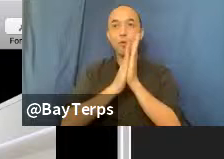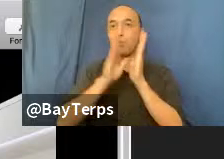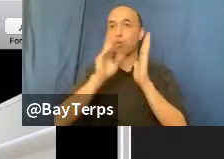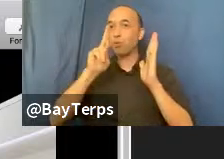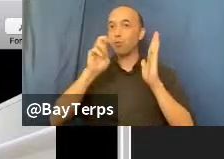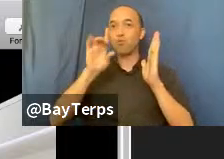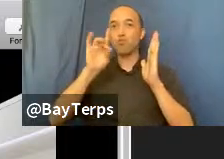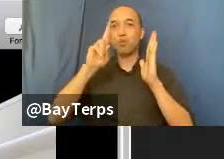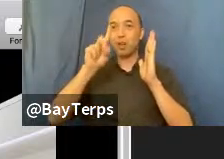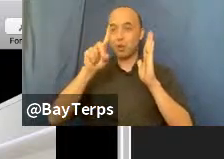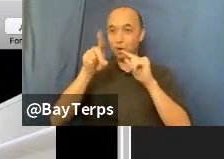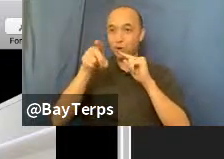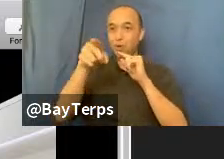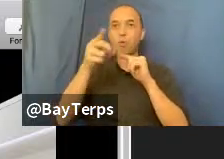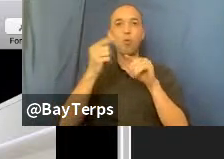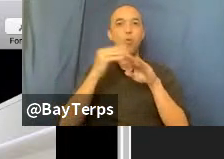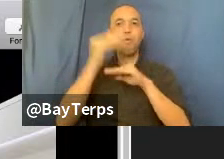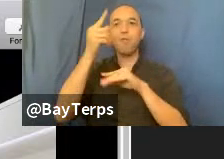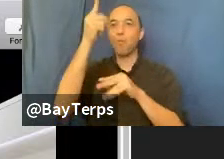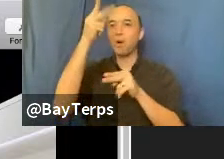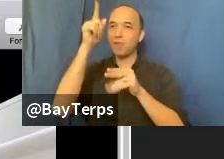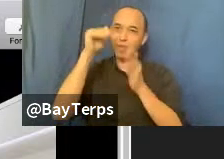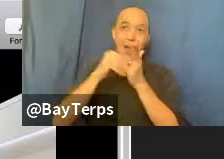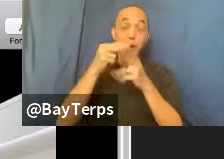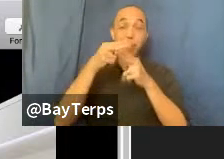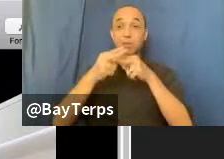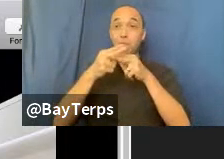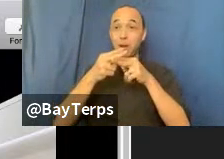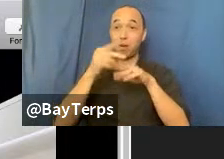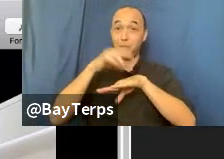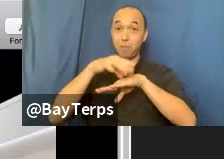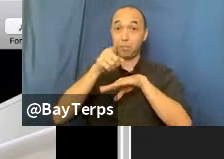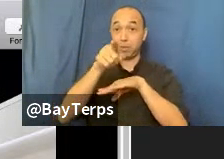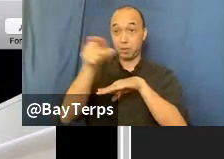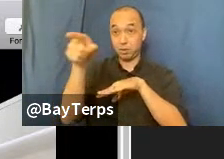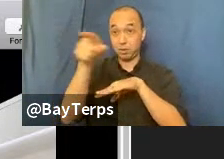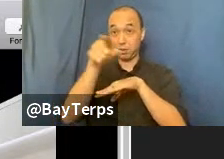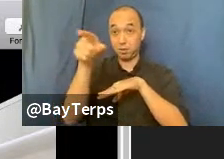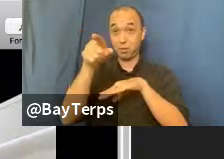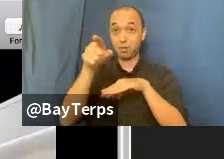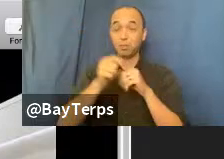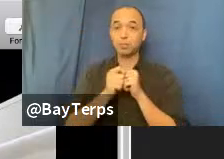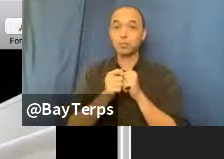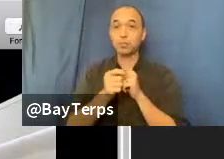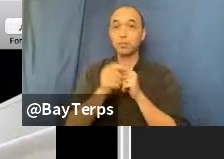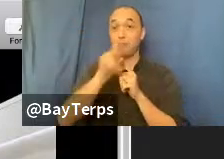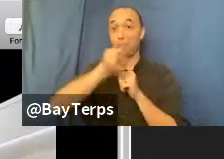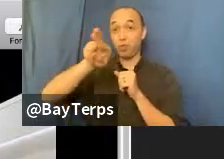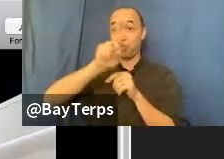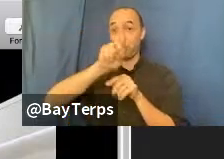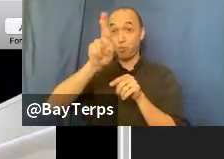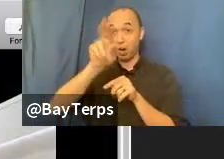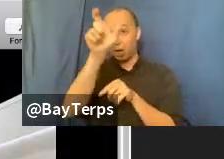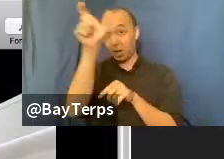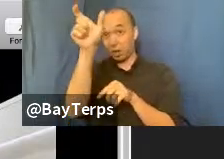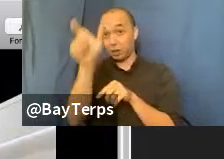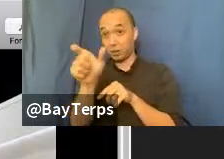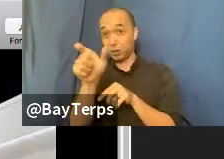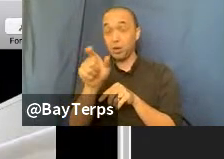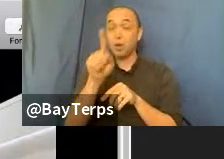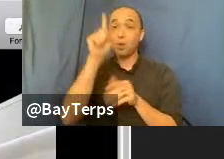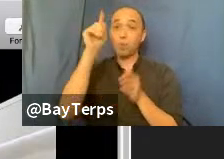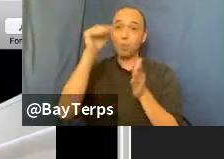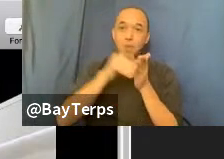over 1,000 pounds. The one on the right here was actually 1,911 pounds. That's our biggest one to